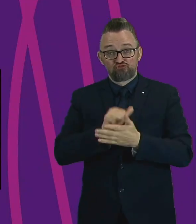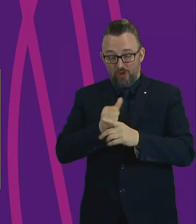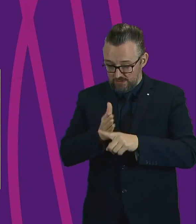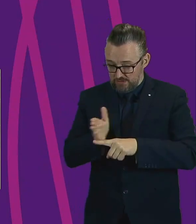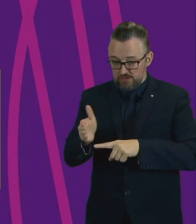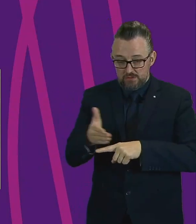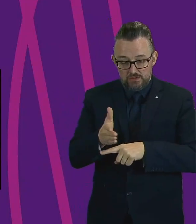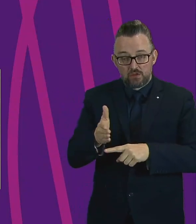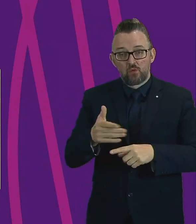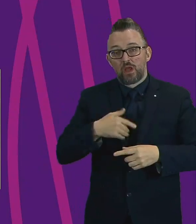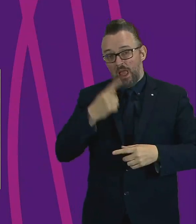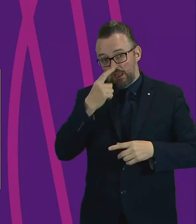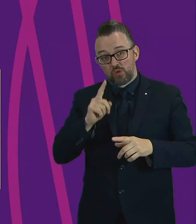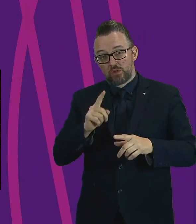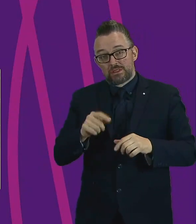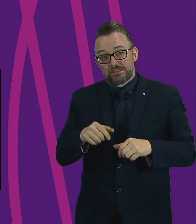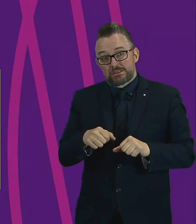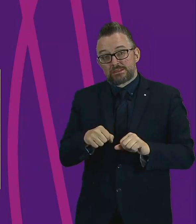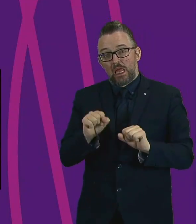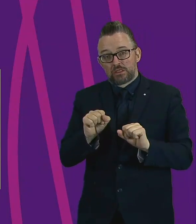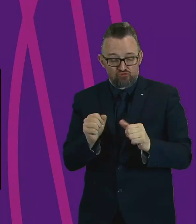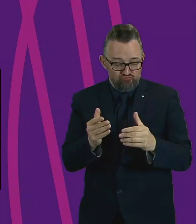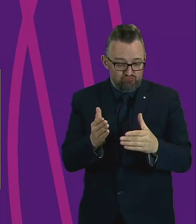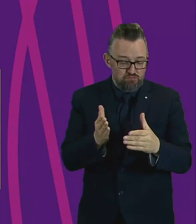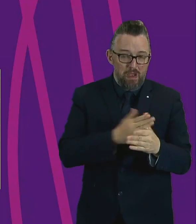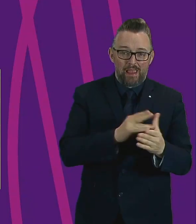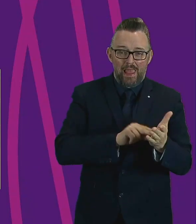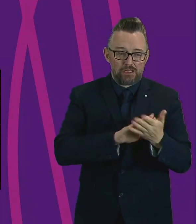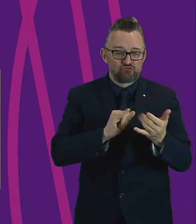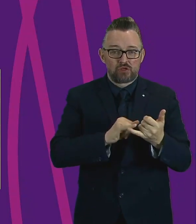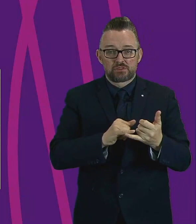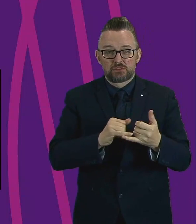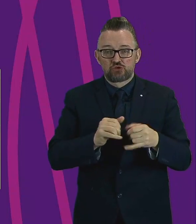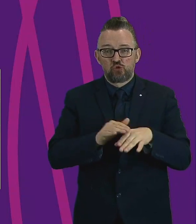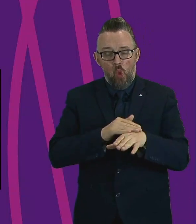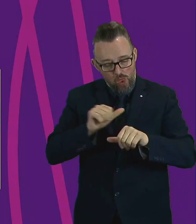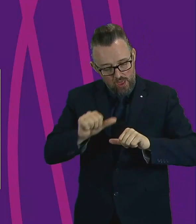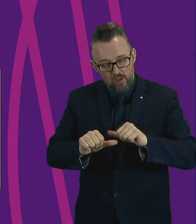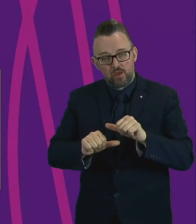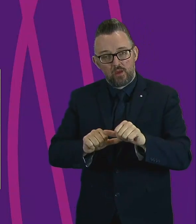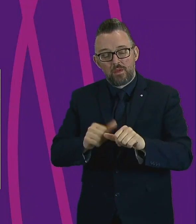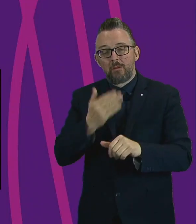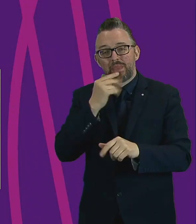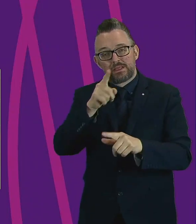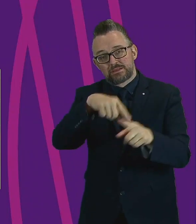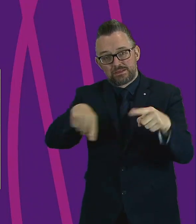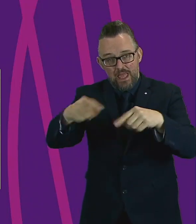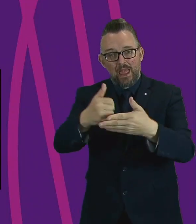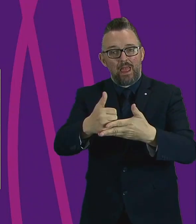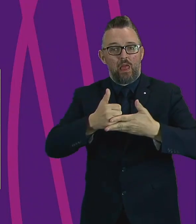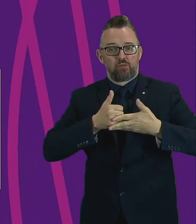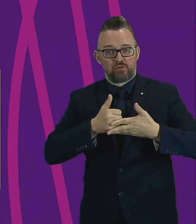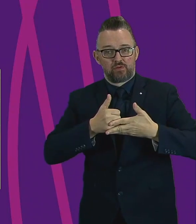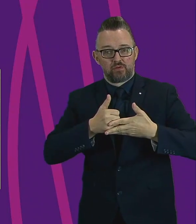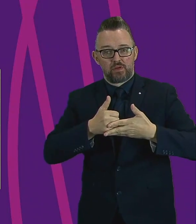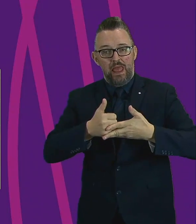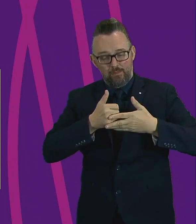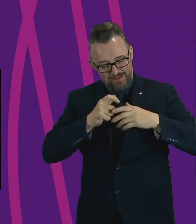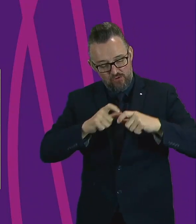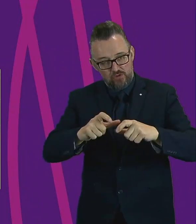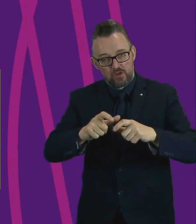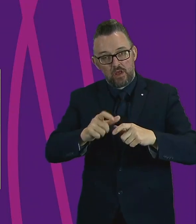and cautiously remobilising and recovering our health service. Please help us stay that course, and please help us